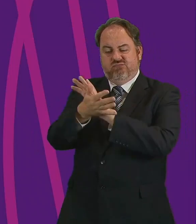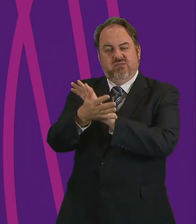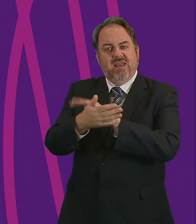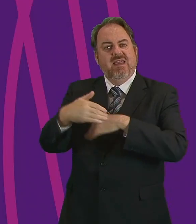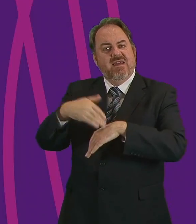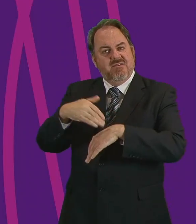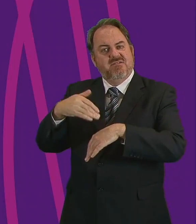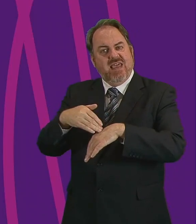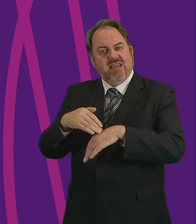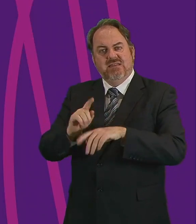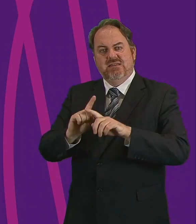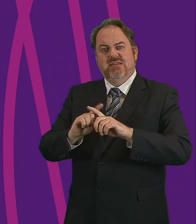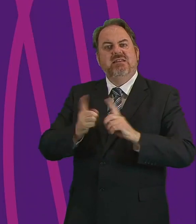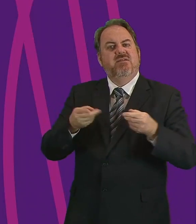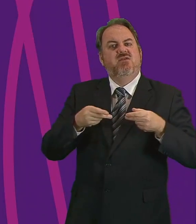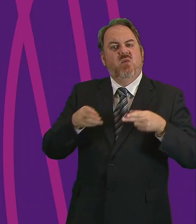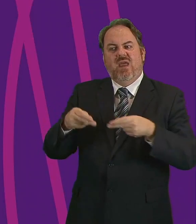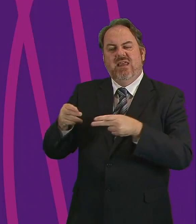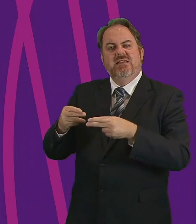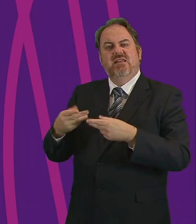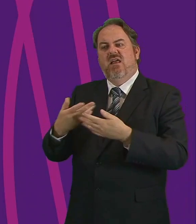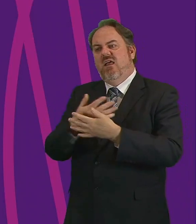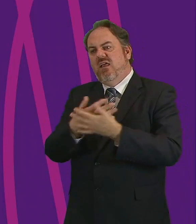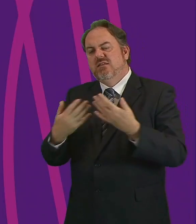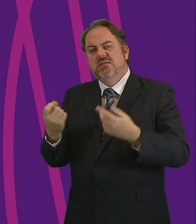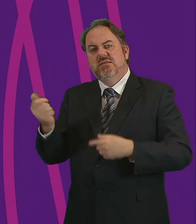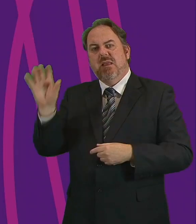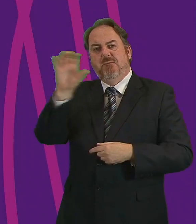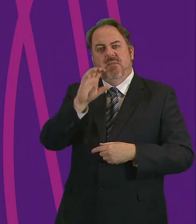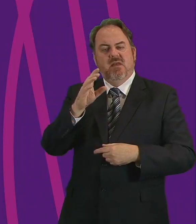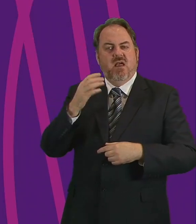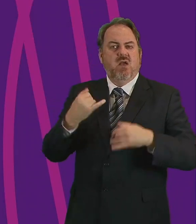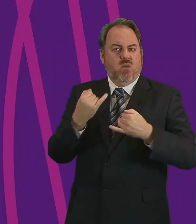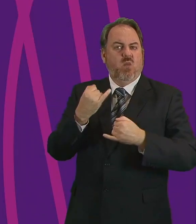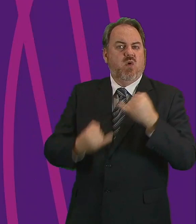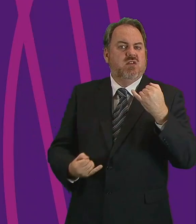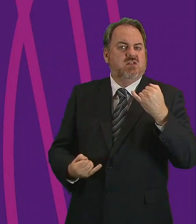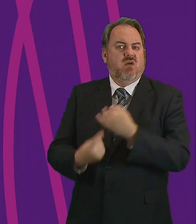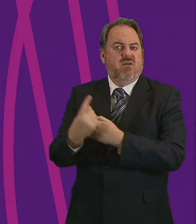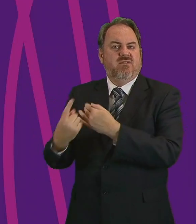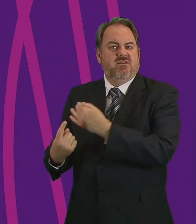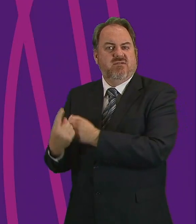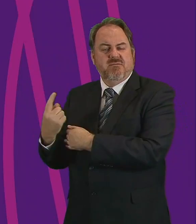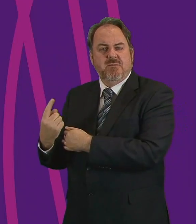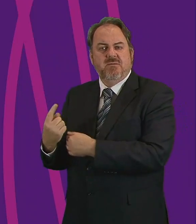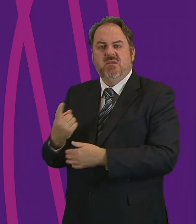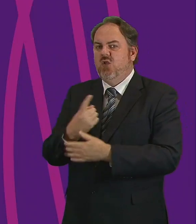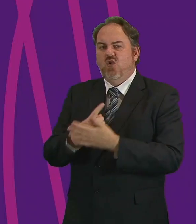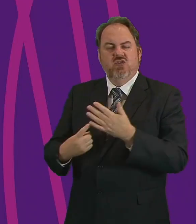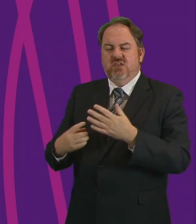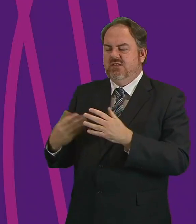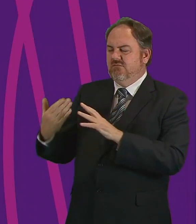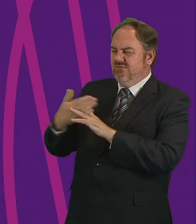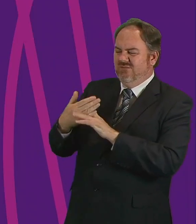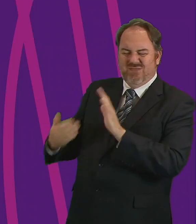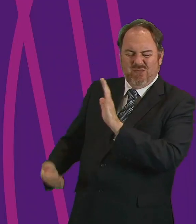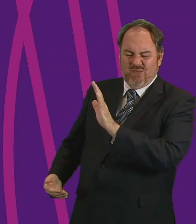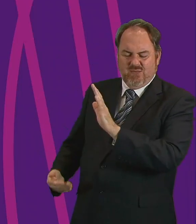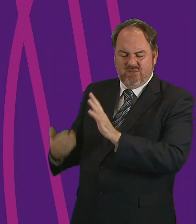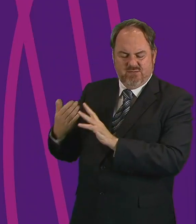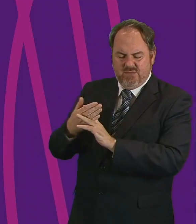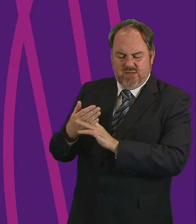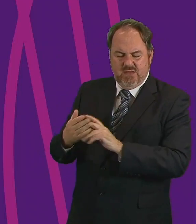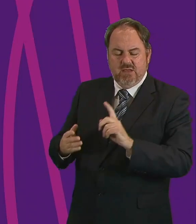then the system works to give more support to Scotland. Not just the Barnett share, not just now, of the